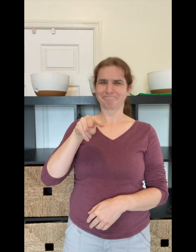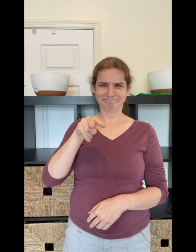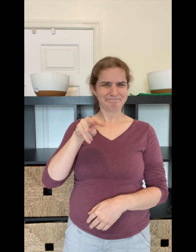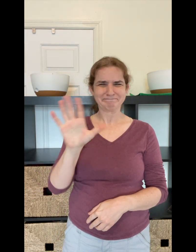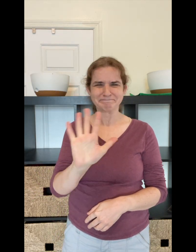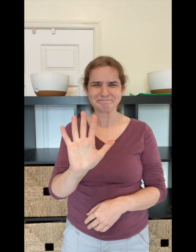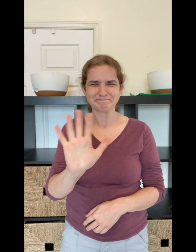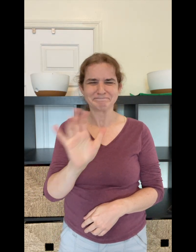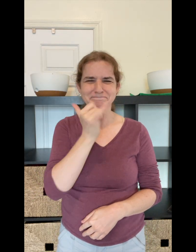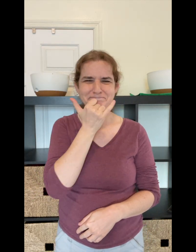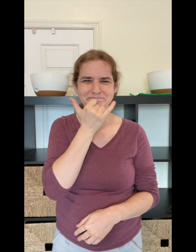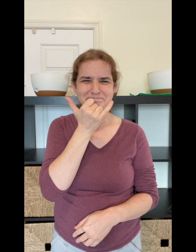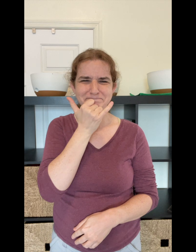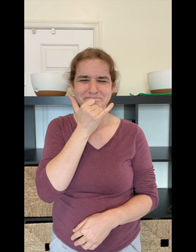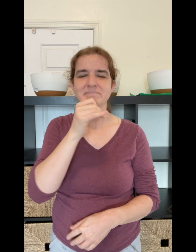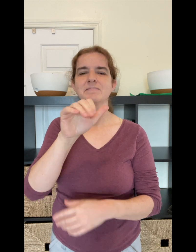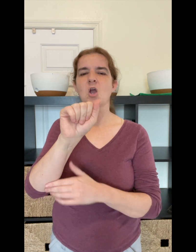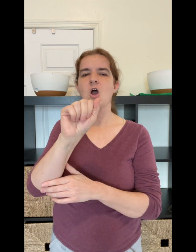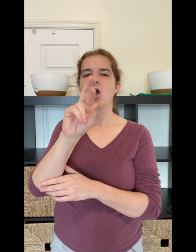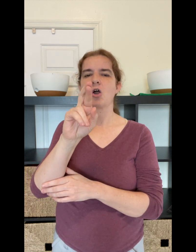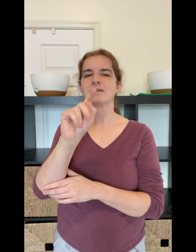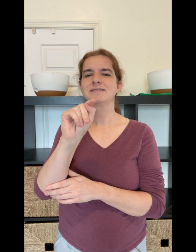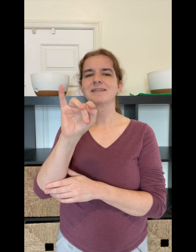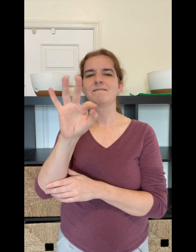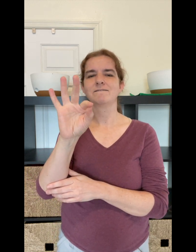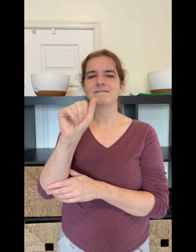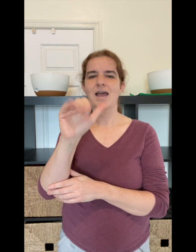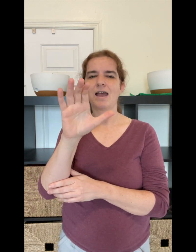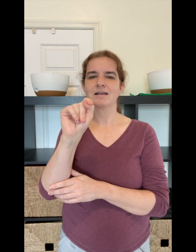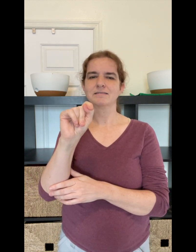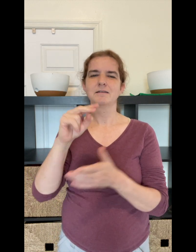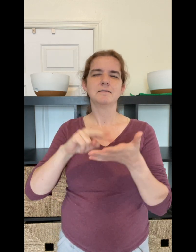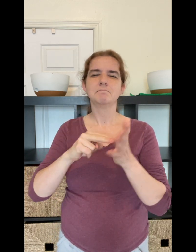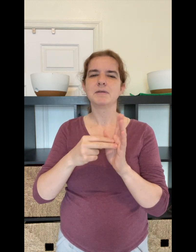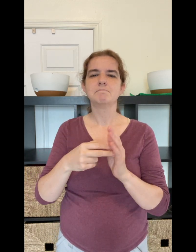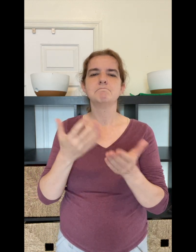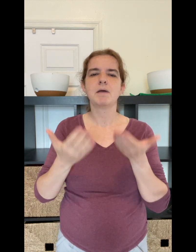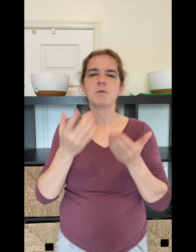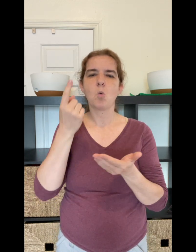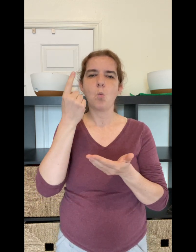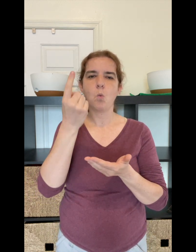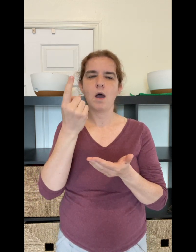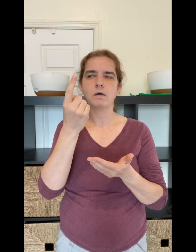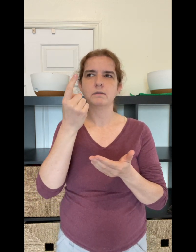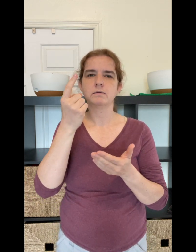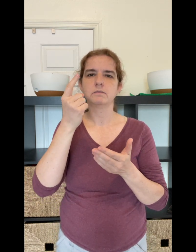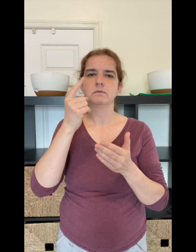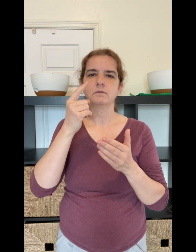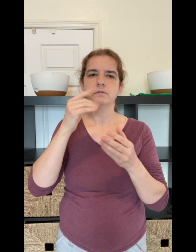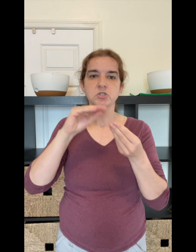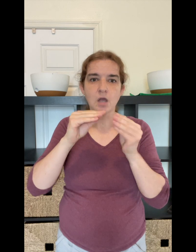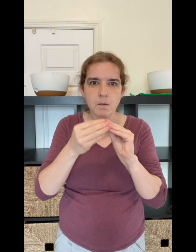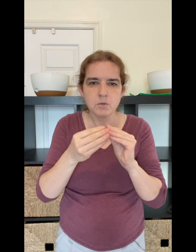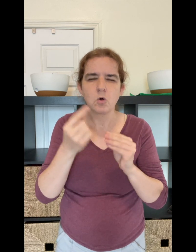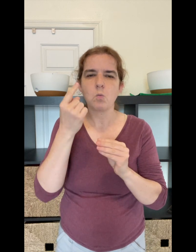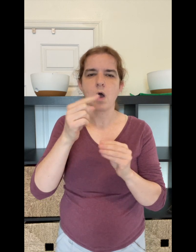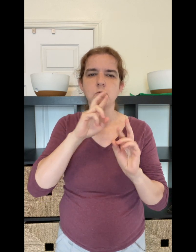one outlier way up there. What? That's got to be wrong. That's an artifact. That means maybe one